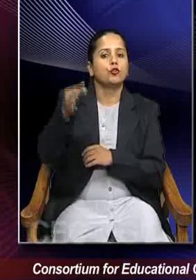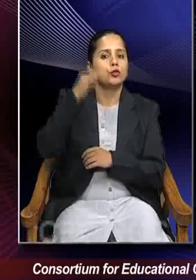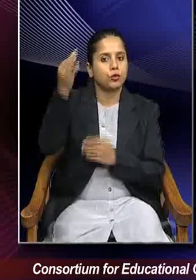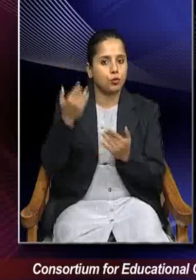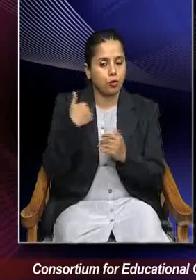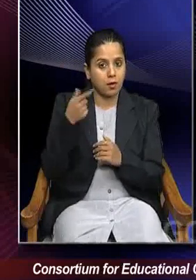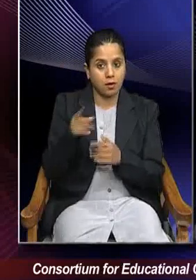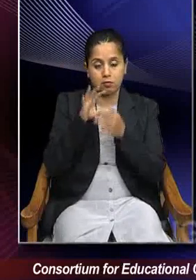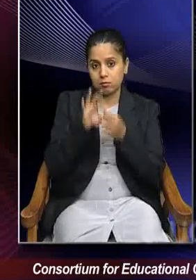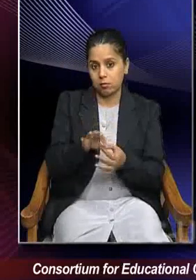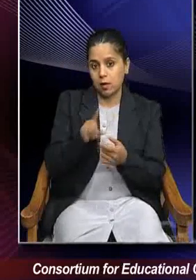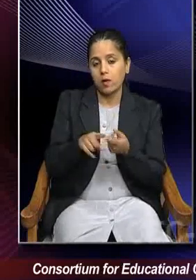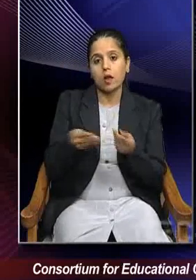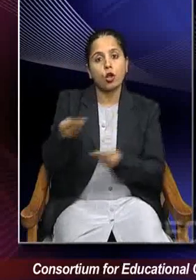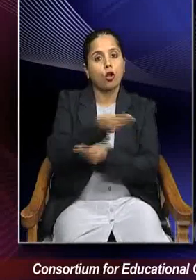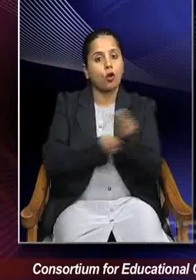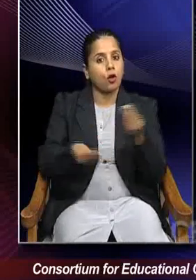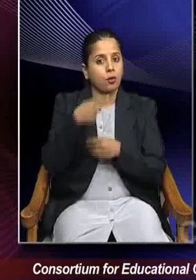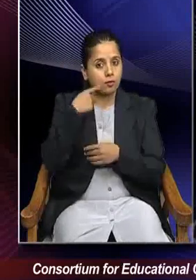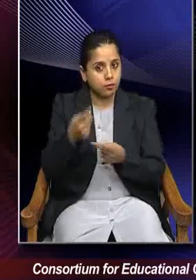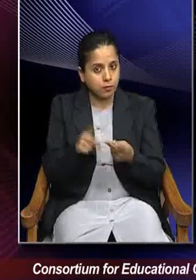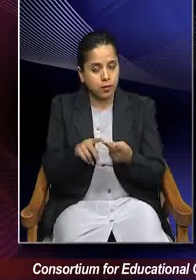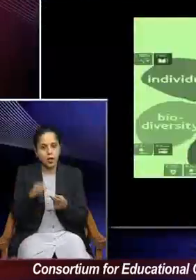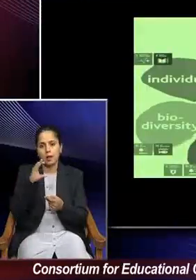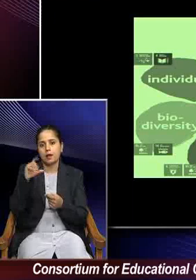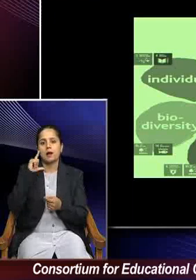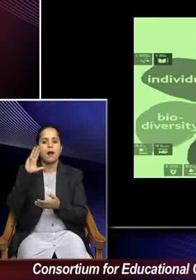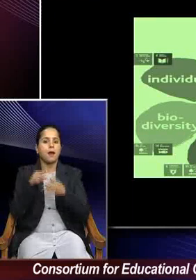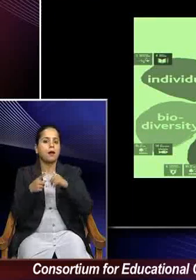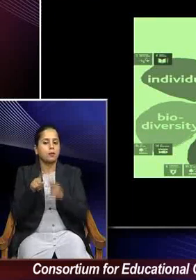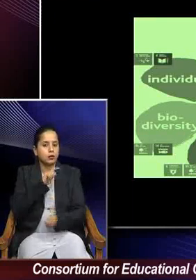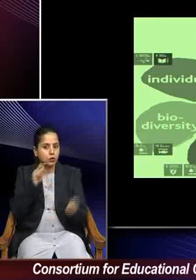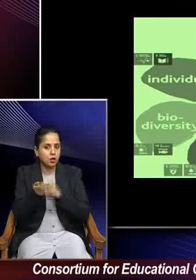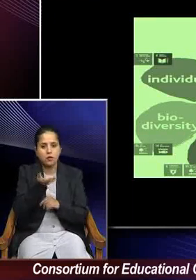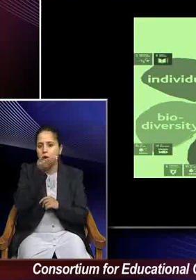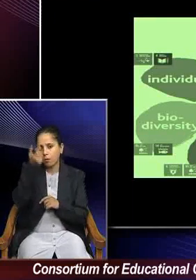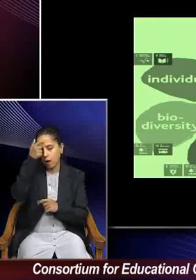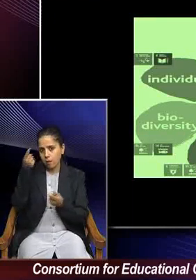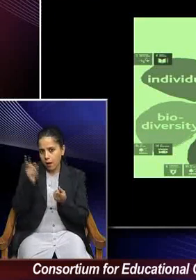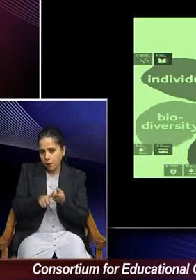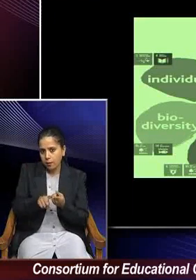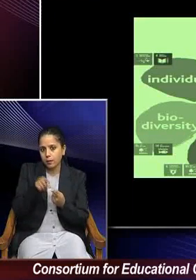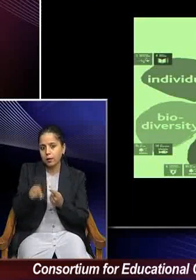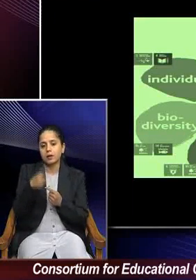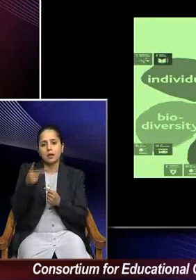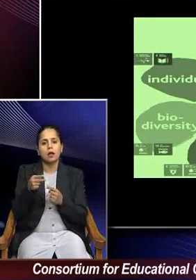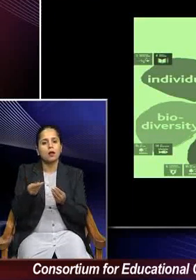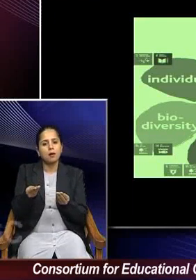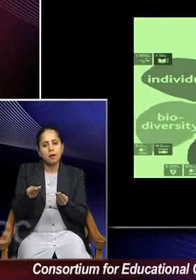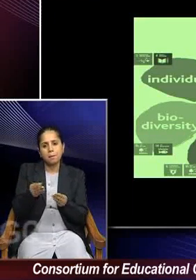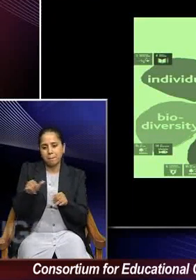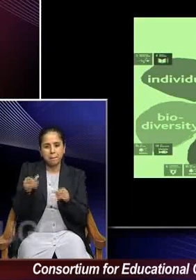this issue of economy, issues of climate change, water crisis, issues of soil